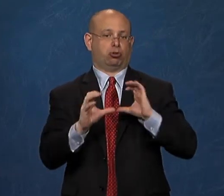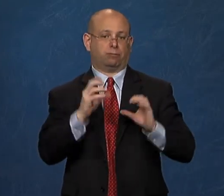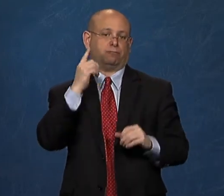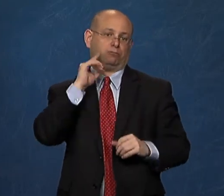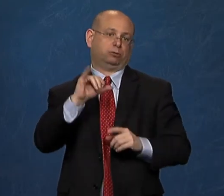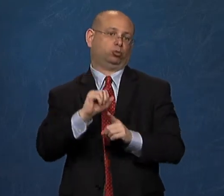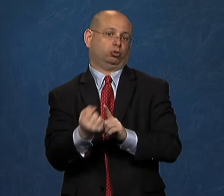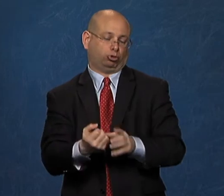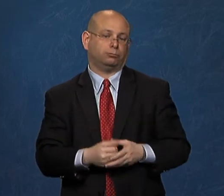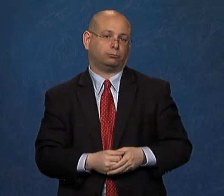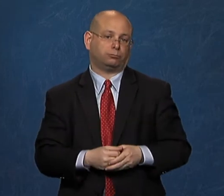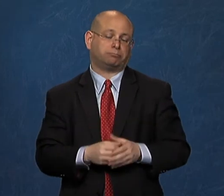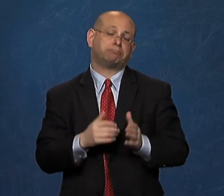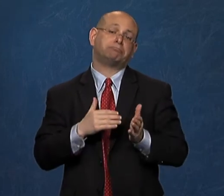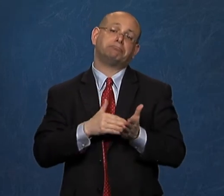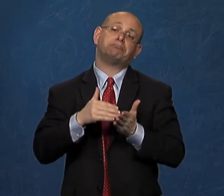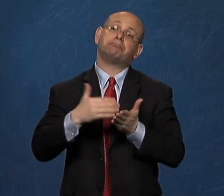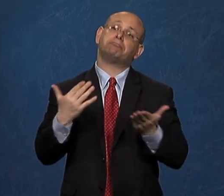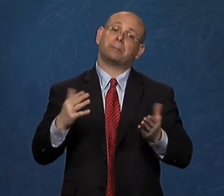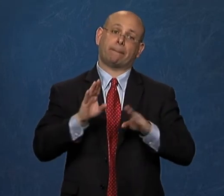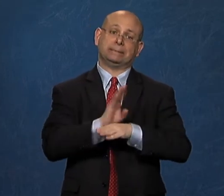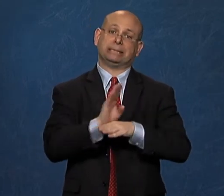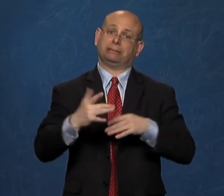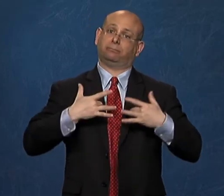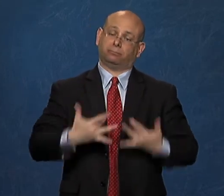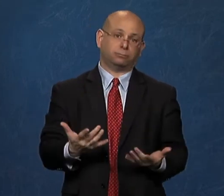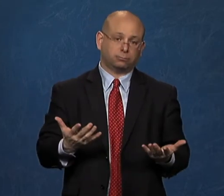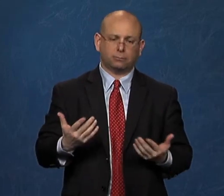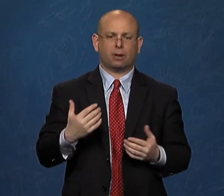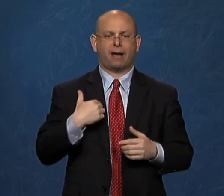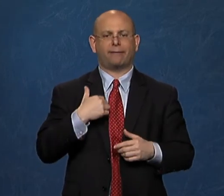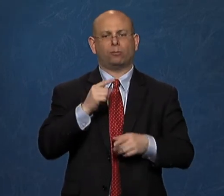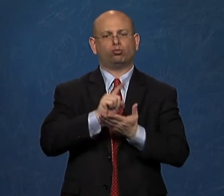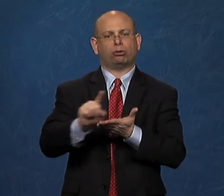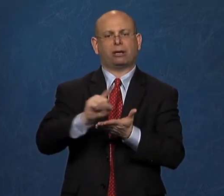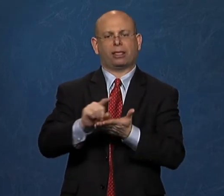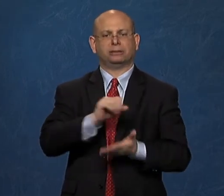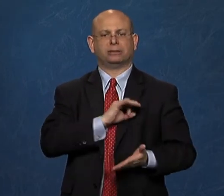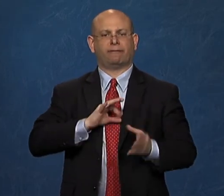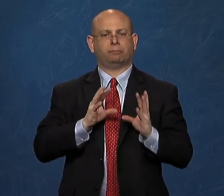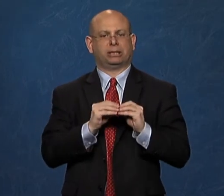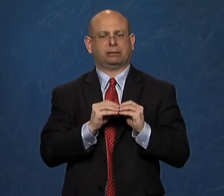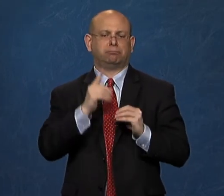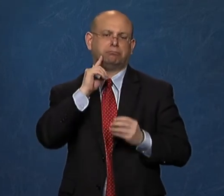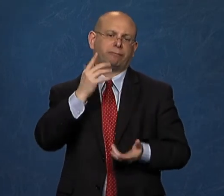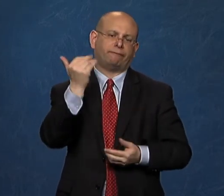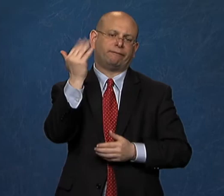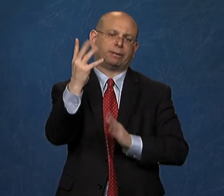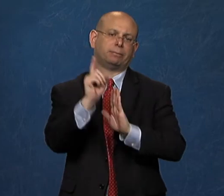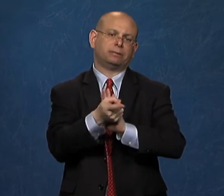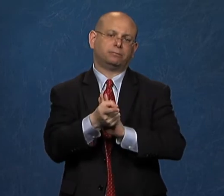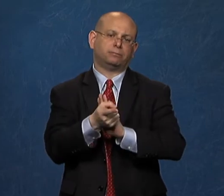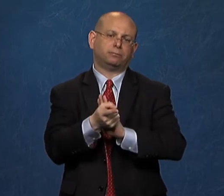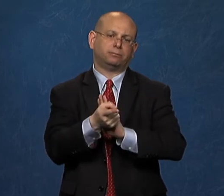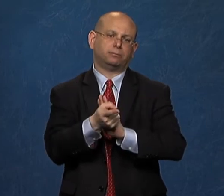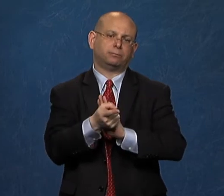internet connection can be made available. VRI might be effective in that situation. I have seen VRI used very often for